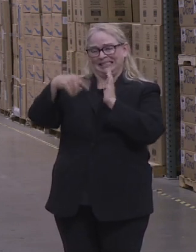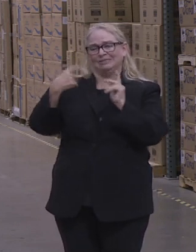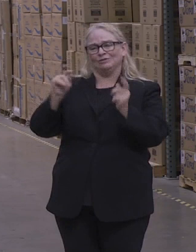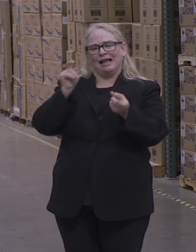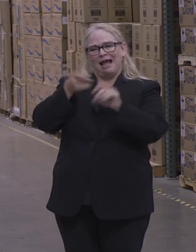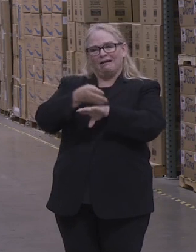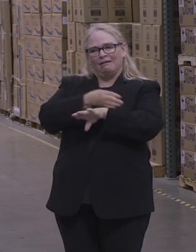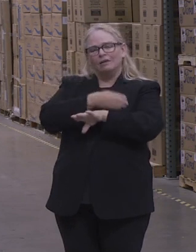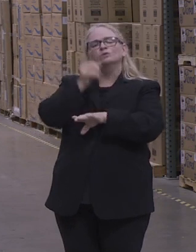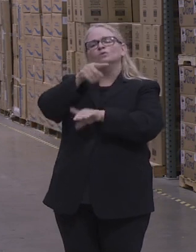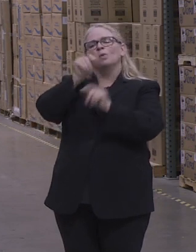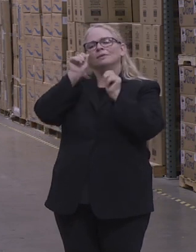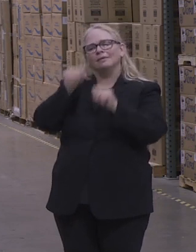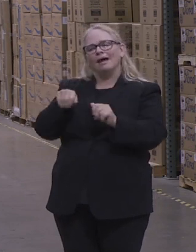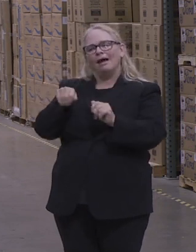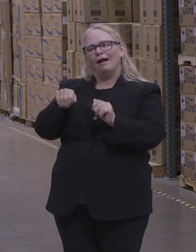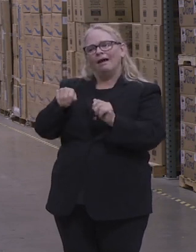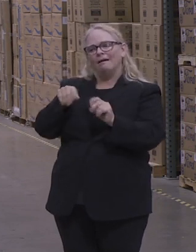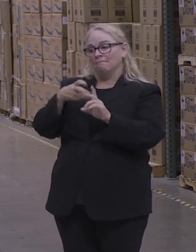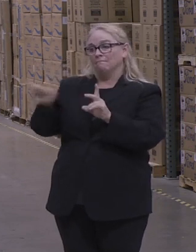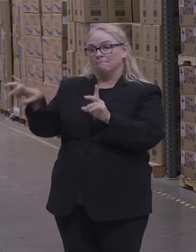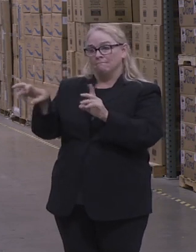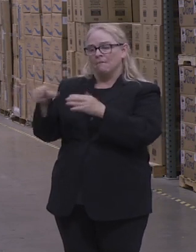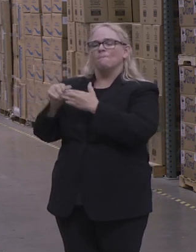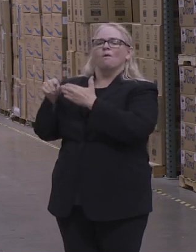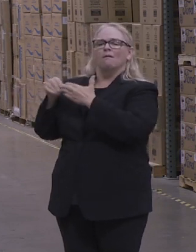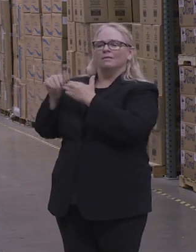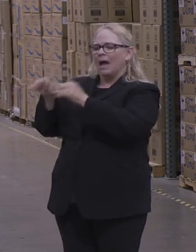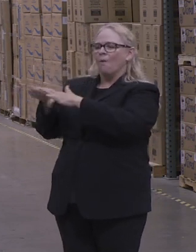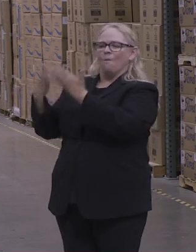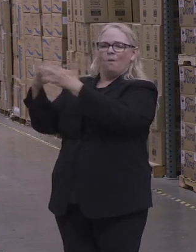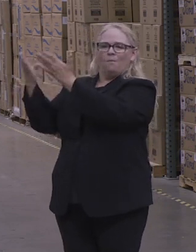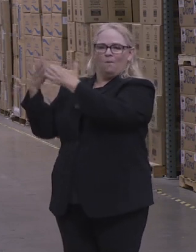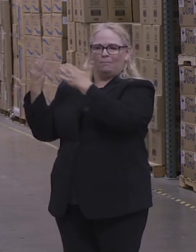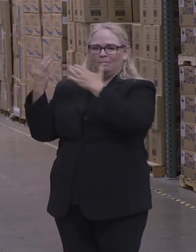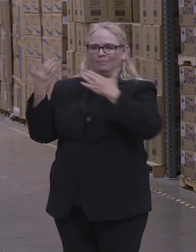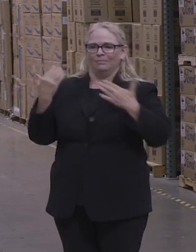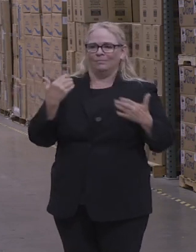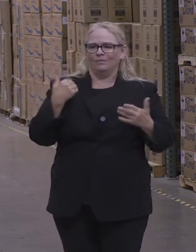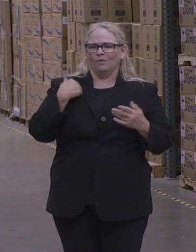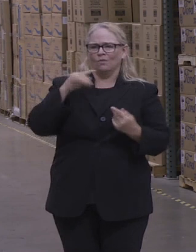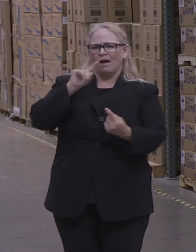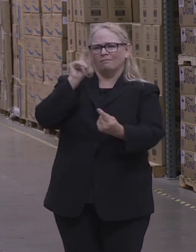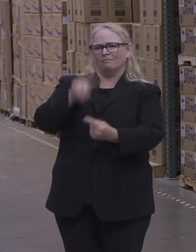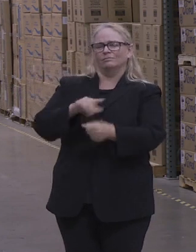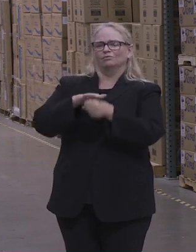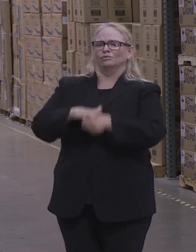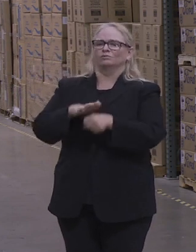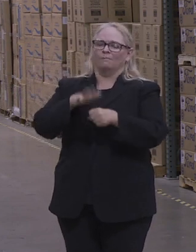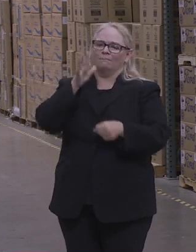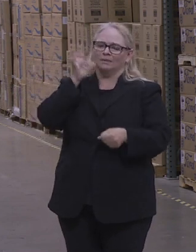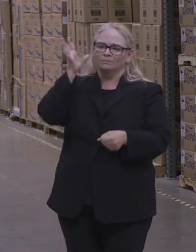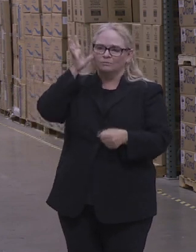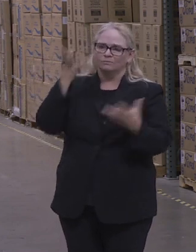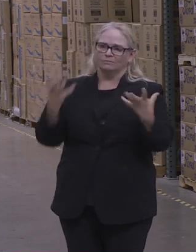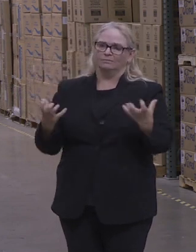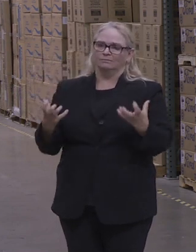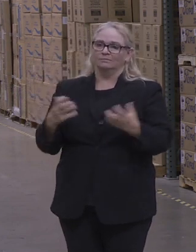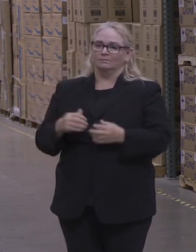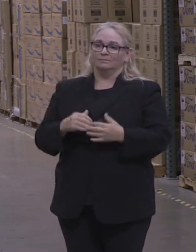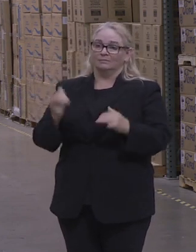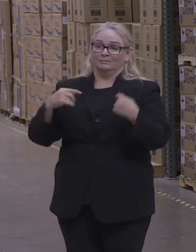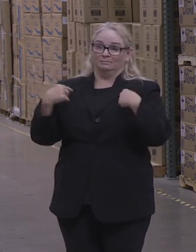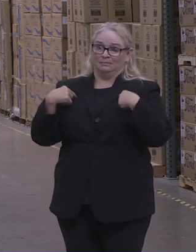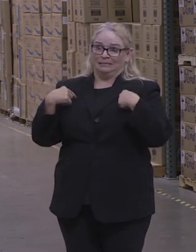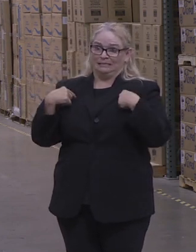education so we can mitigate the stress on parents, including this parent, in terms of educating our